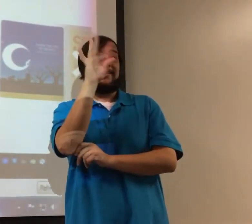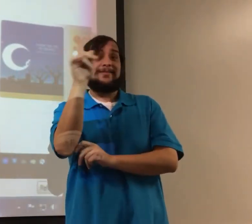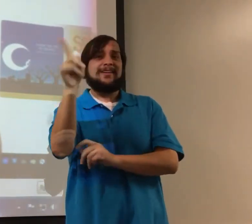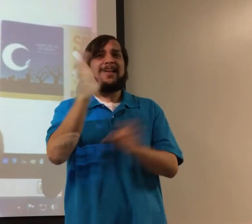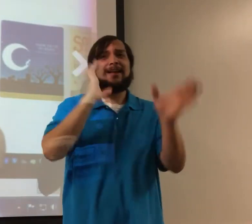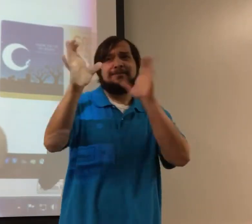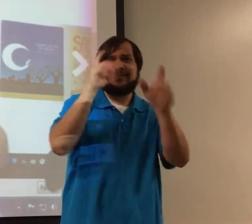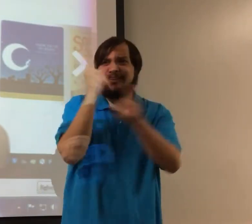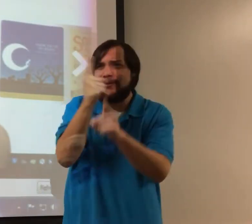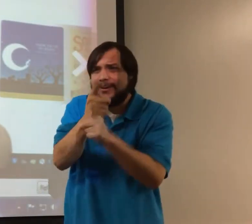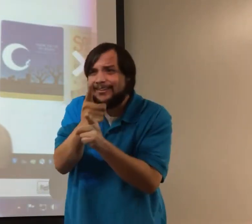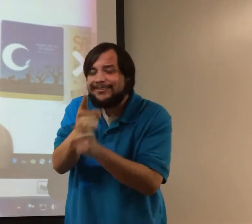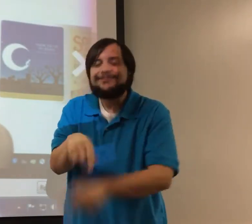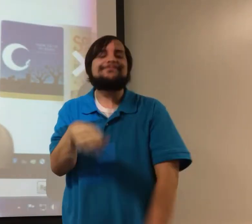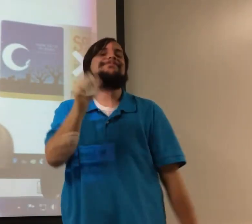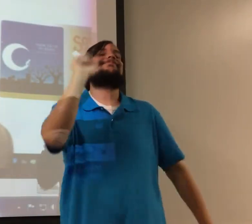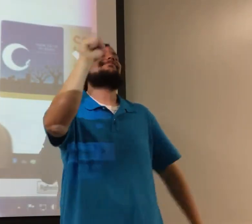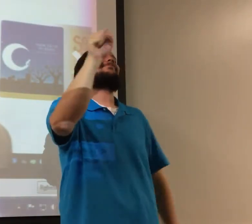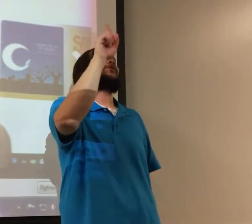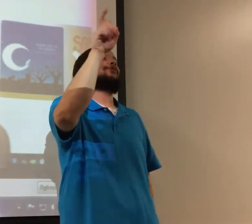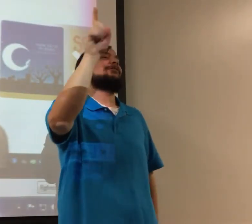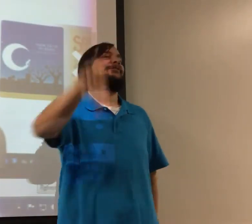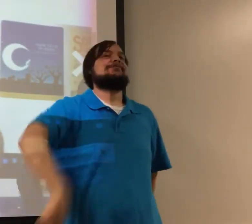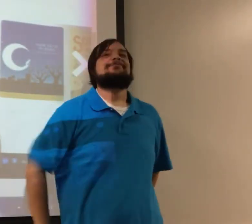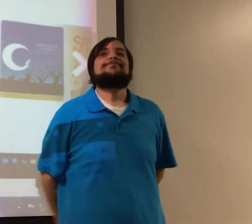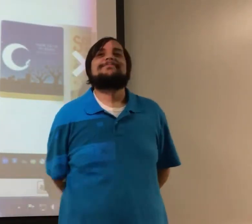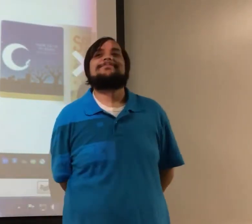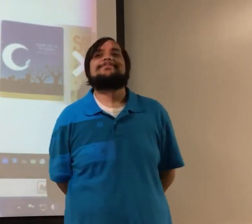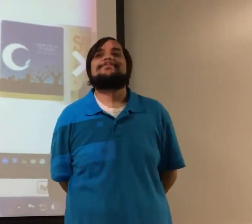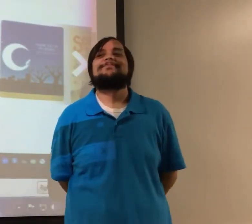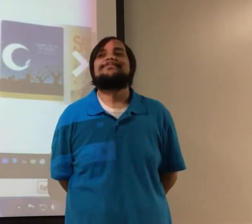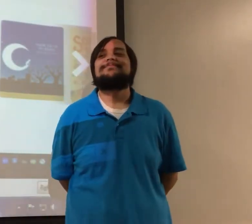communicate? Is that correct? Yes, that was the question.